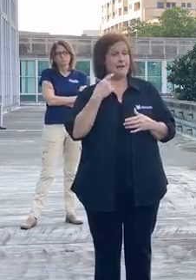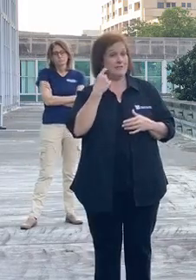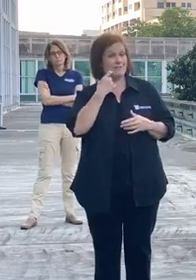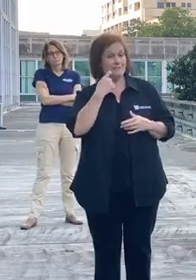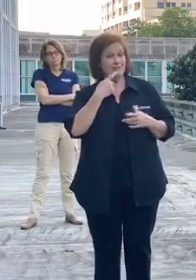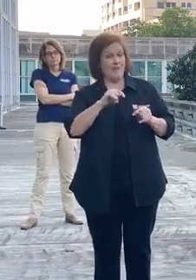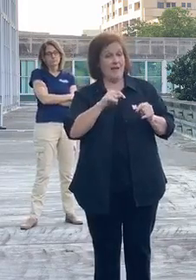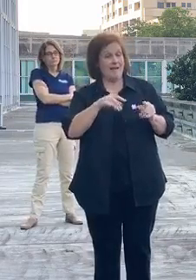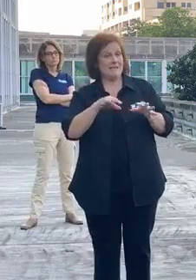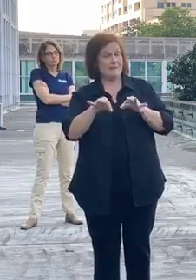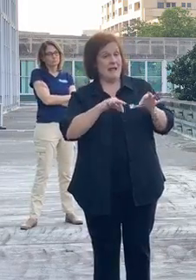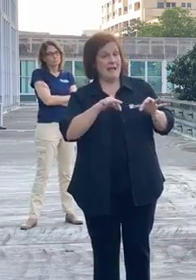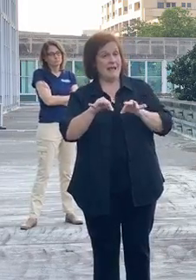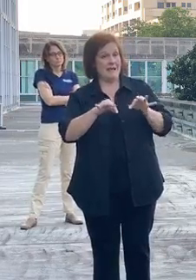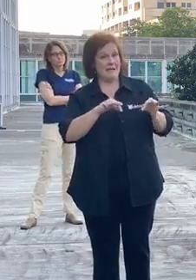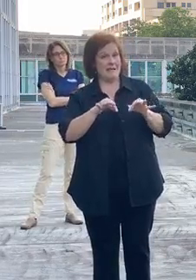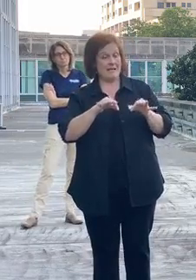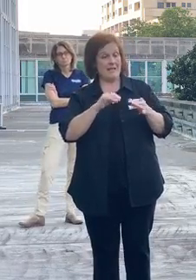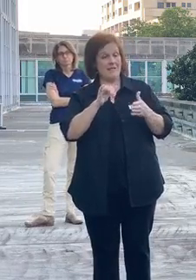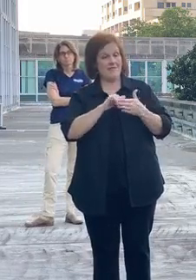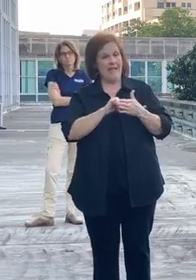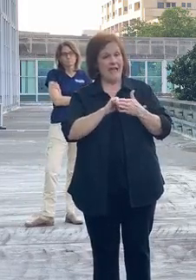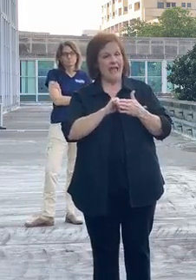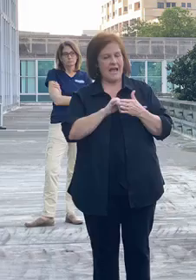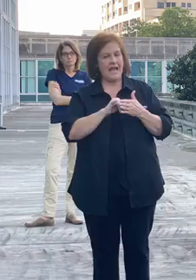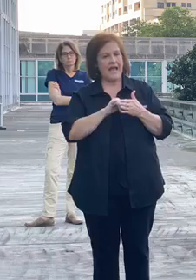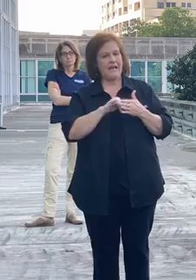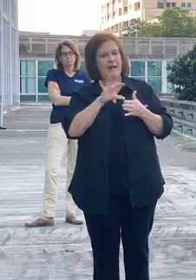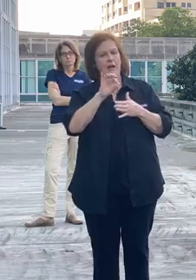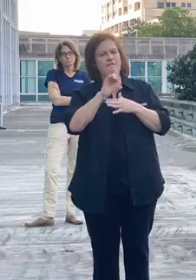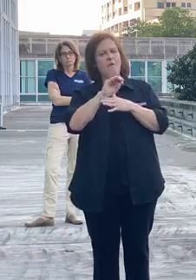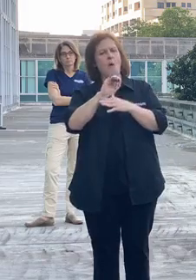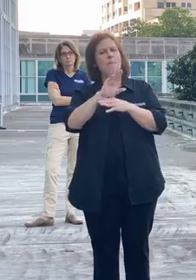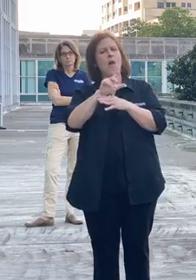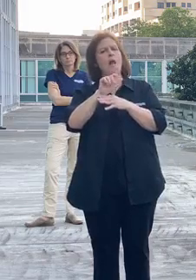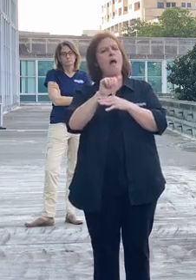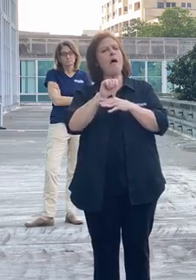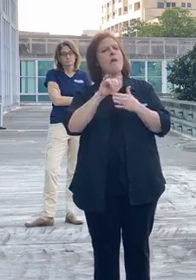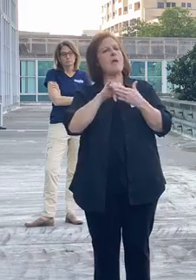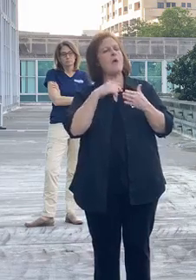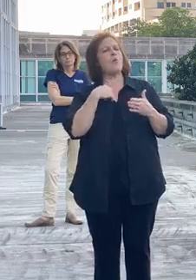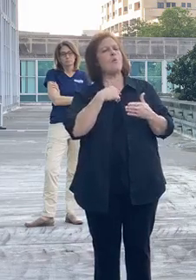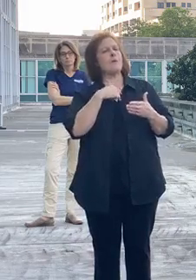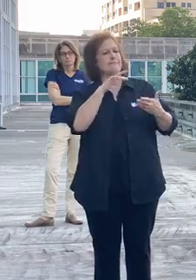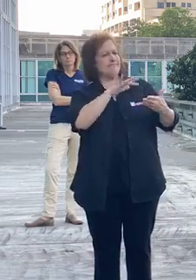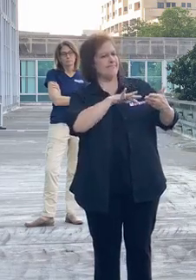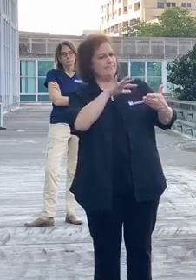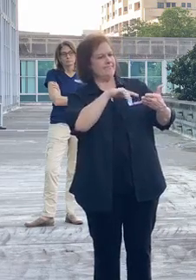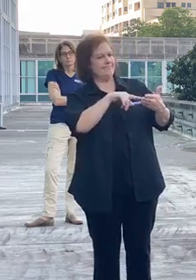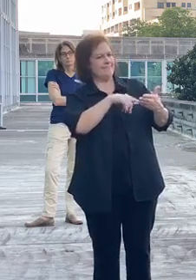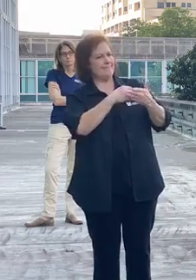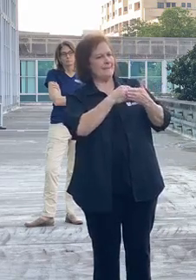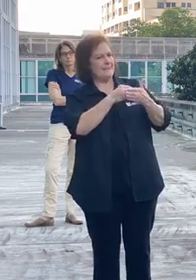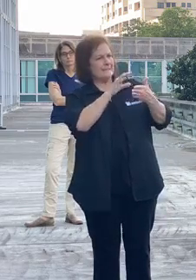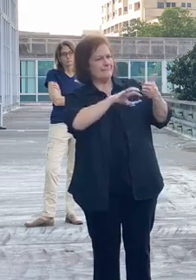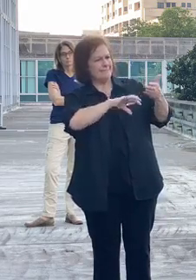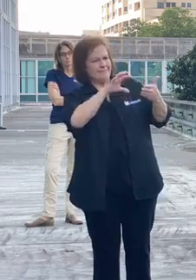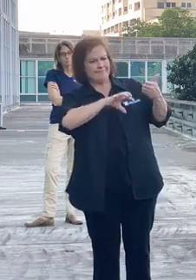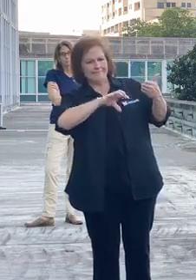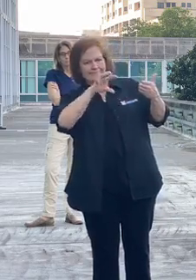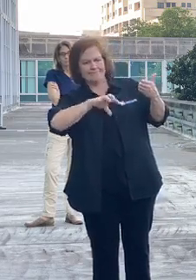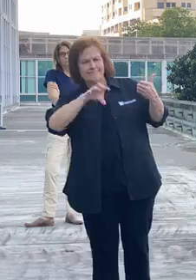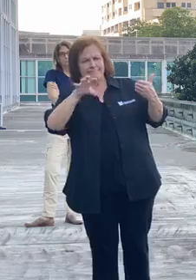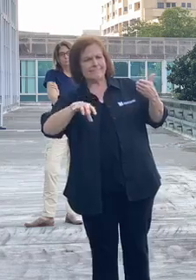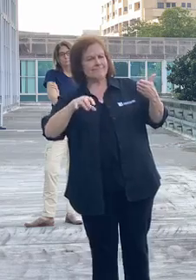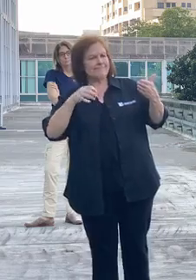made, to that formula, you know, that's been talked about, that will not be included in any